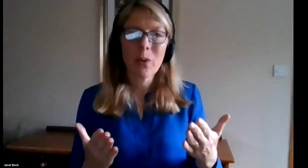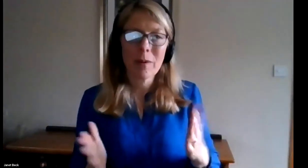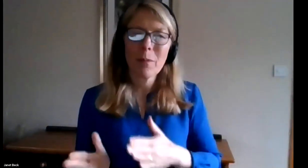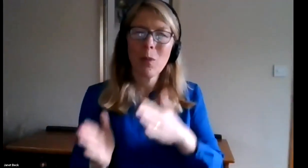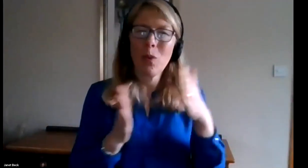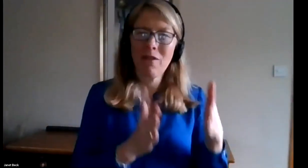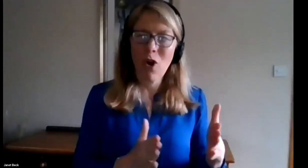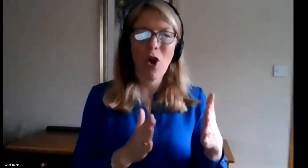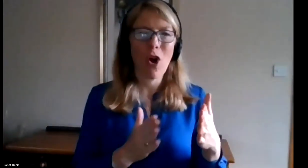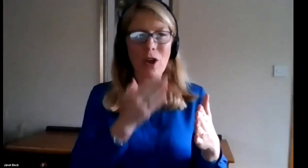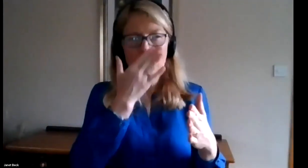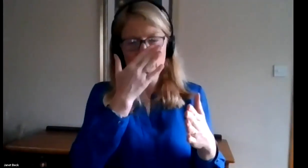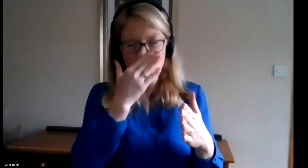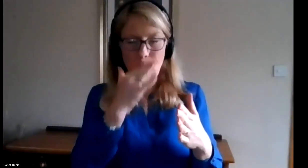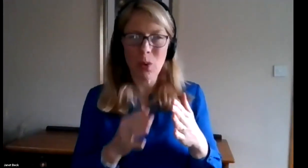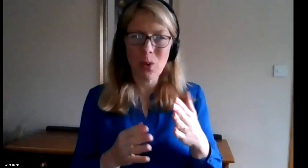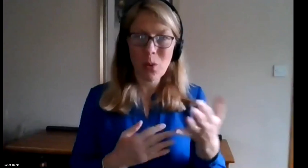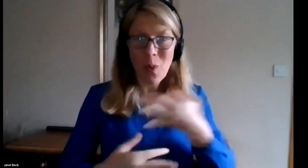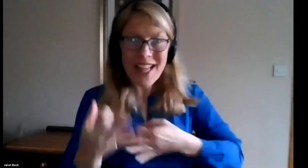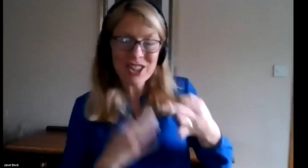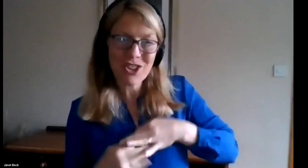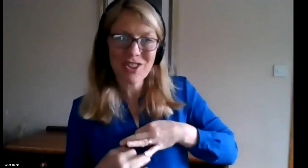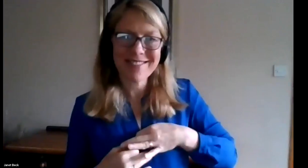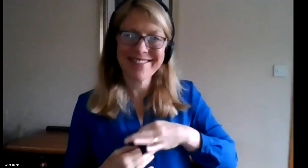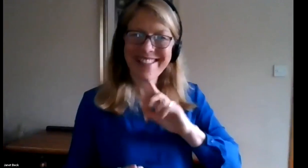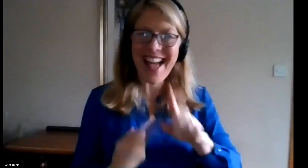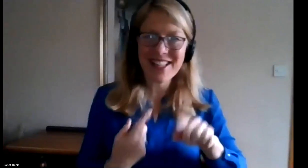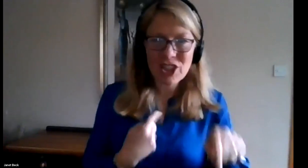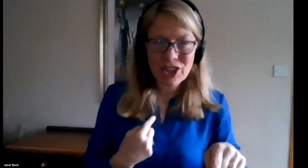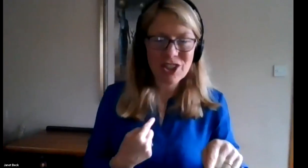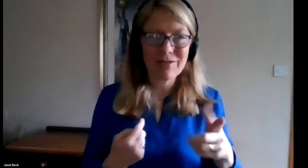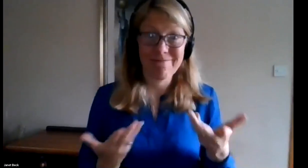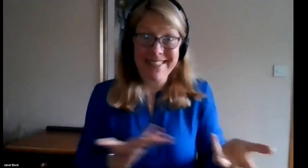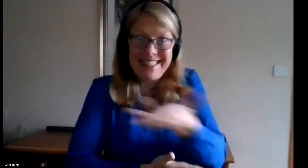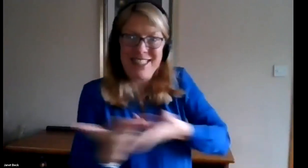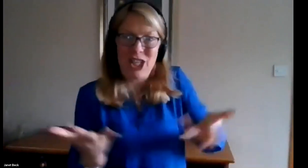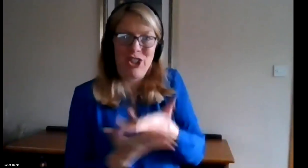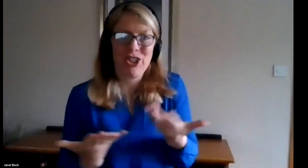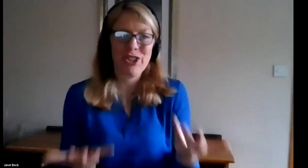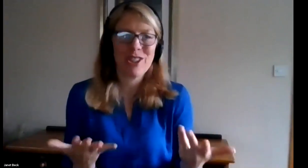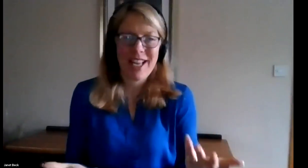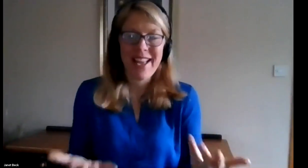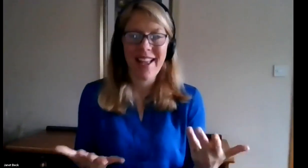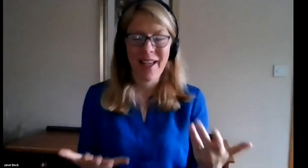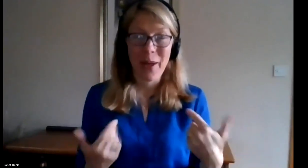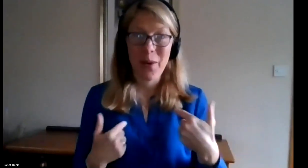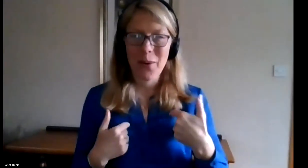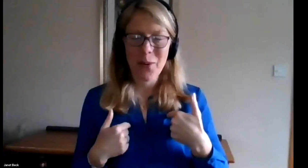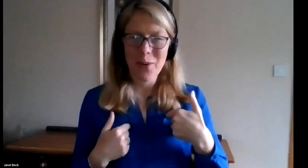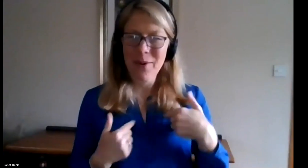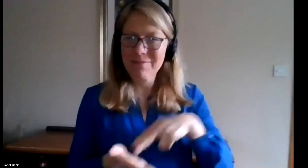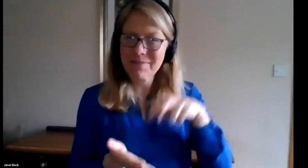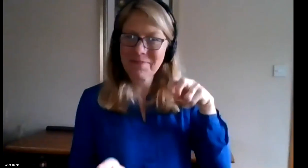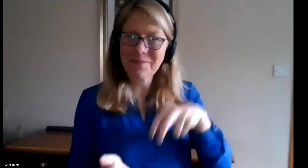and answers, the discussion element of today's event. And I'm delighted to just give a quick introduction